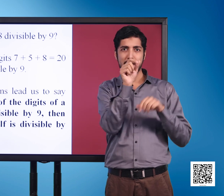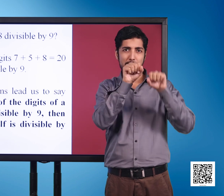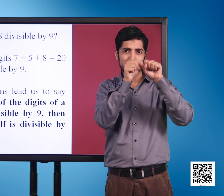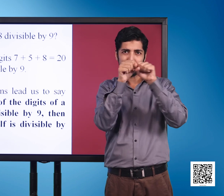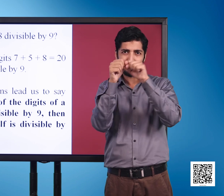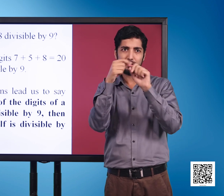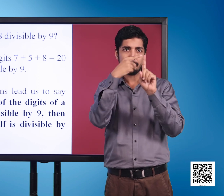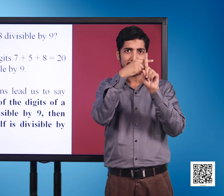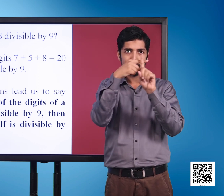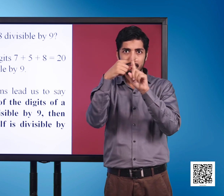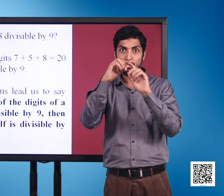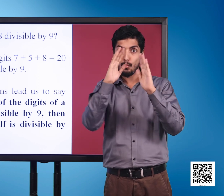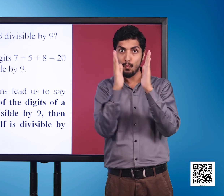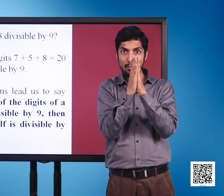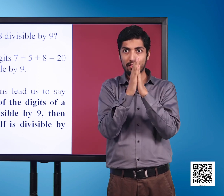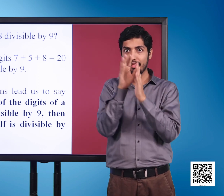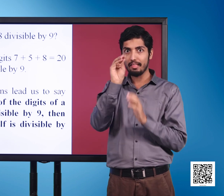number itself is divisible by 9.